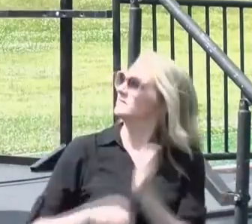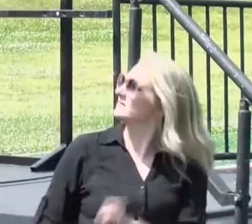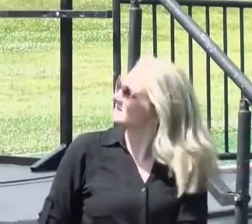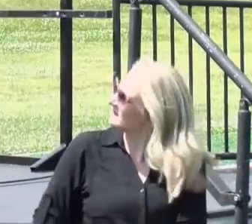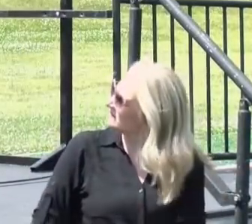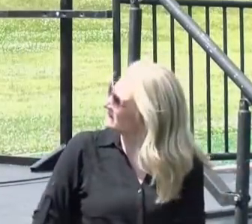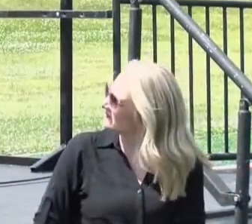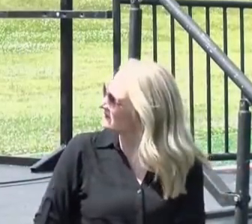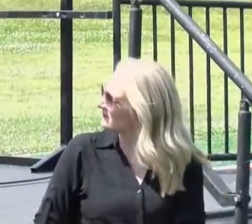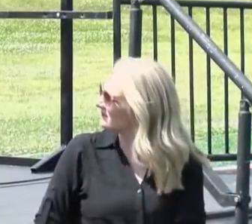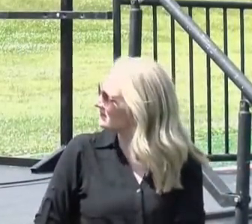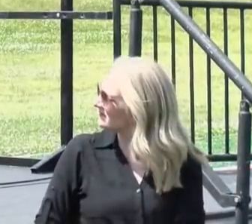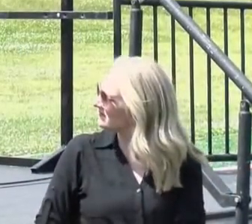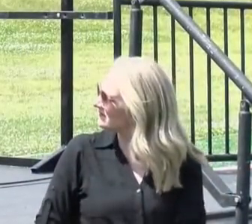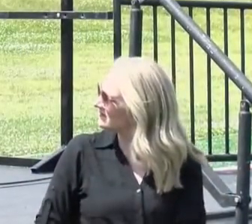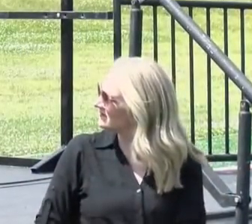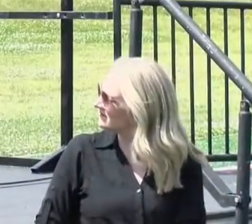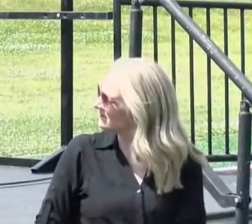Noah Altimer.